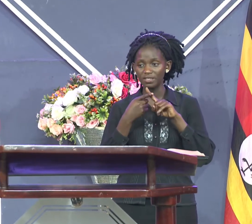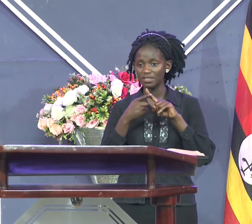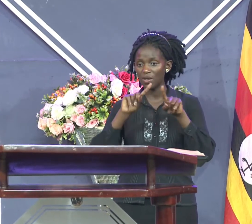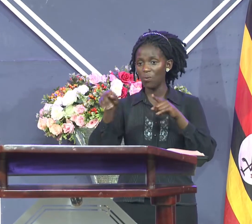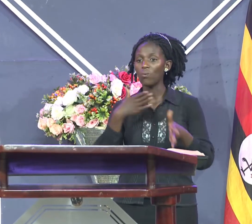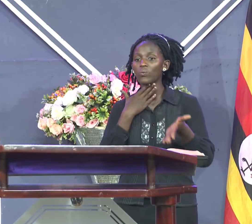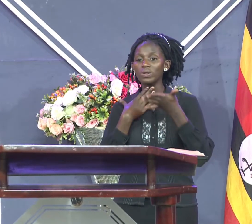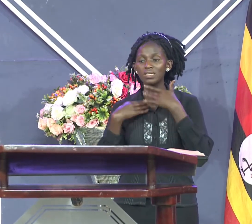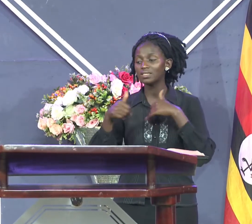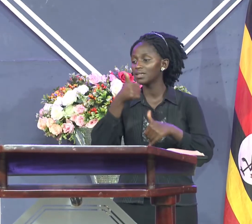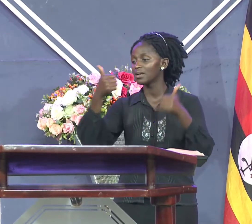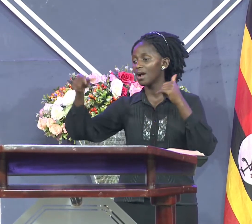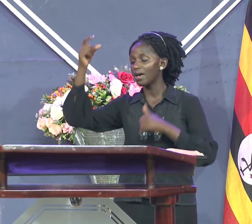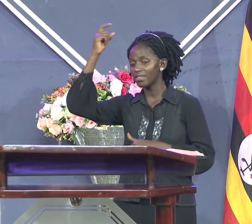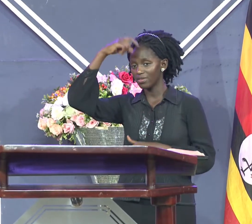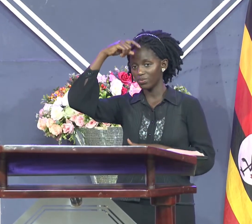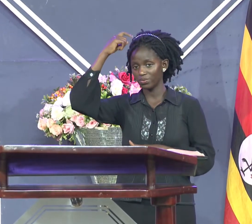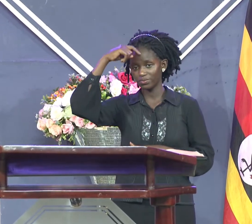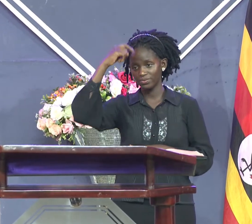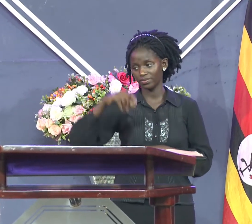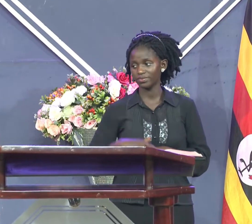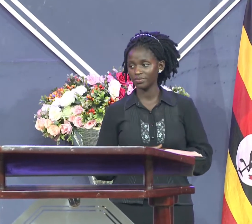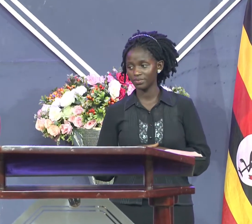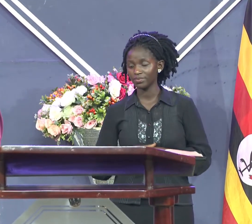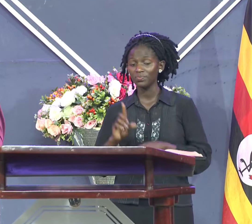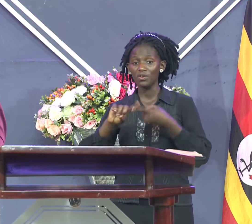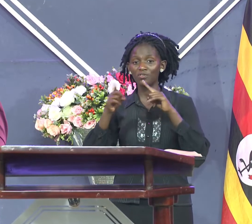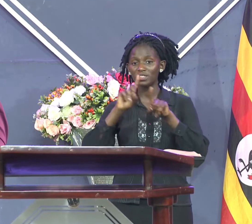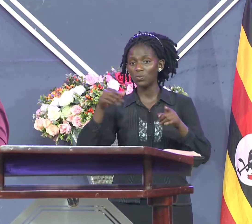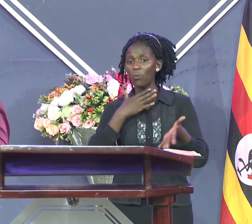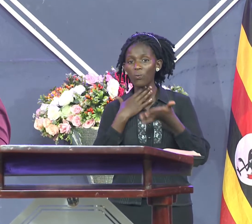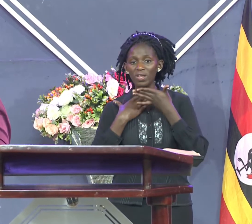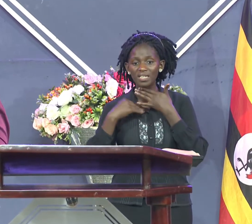beings. Brethren, we need some wisdom.